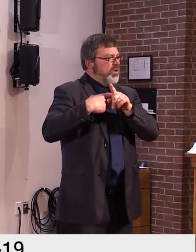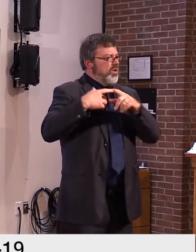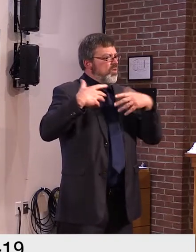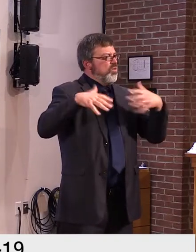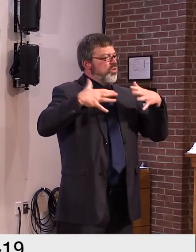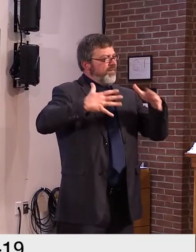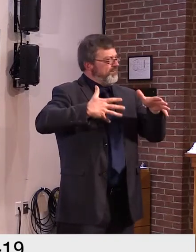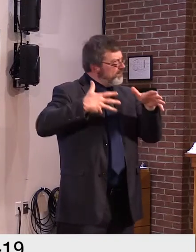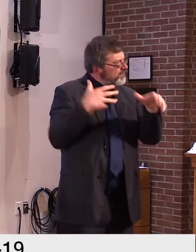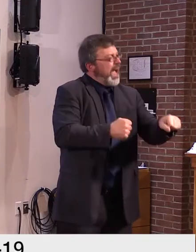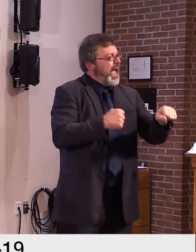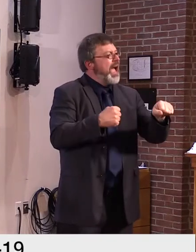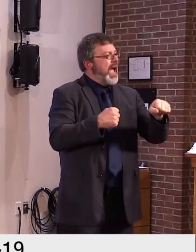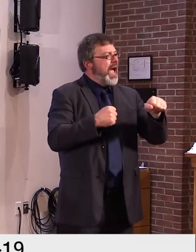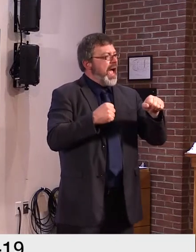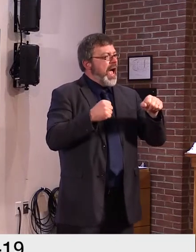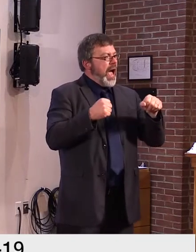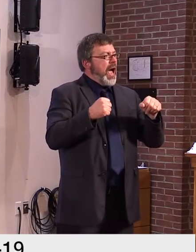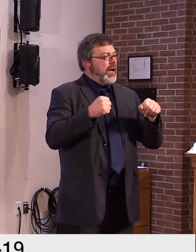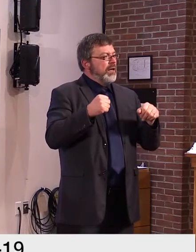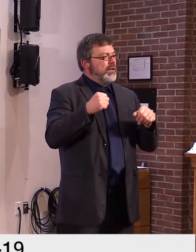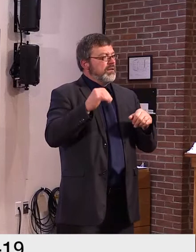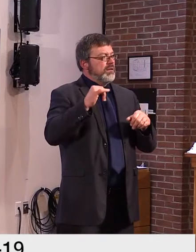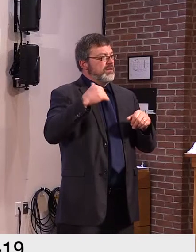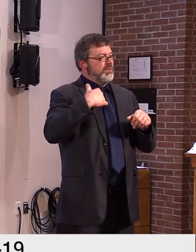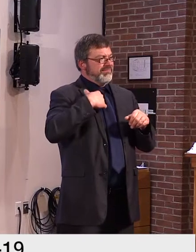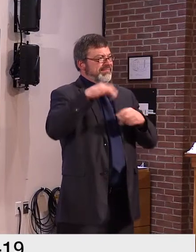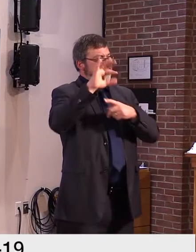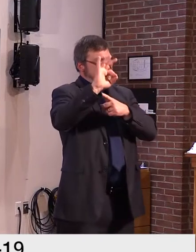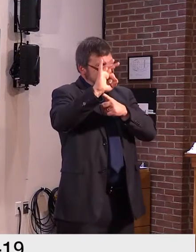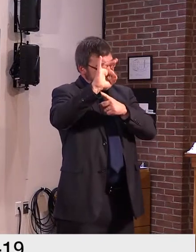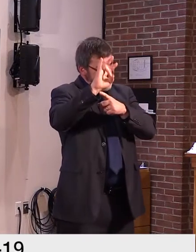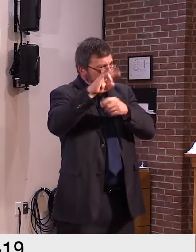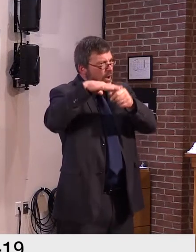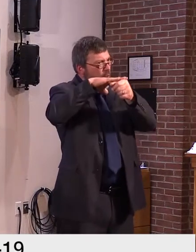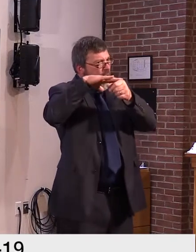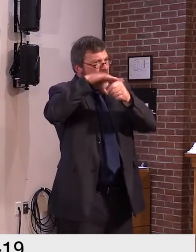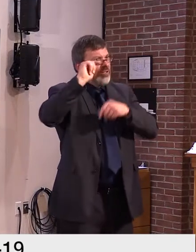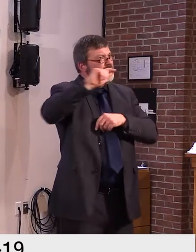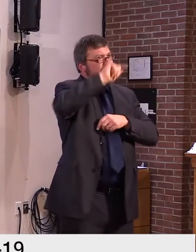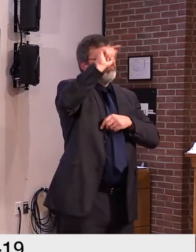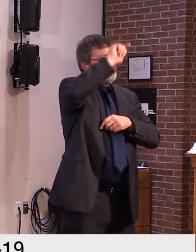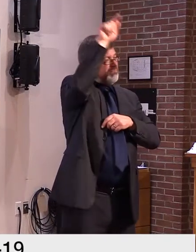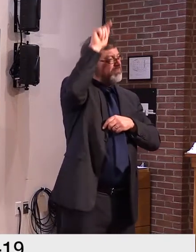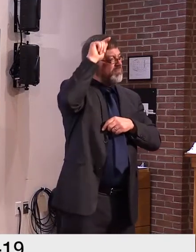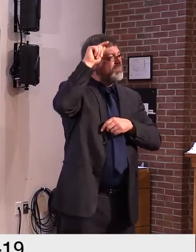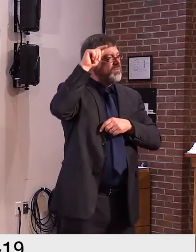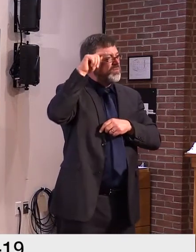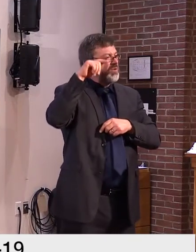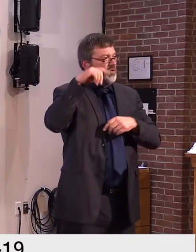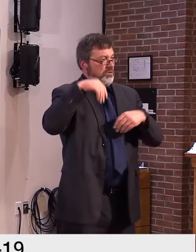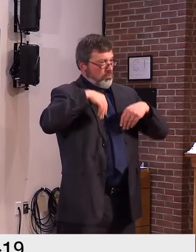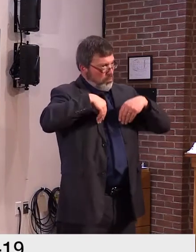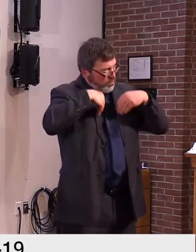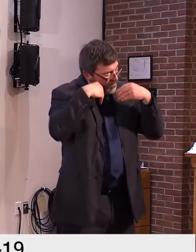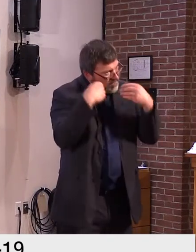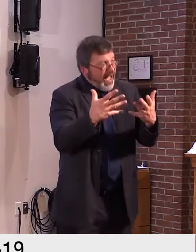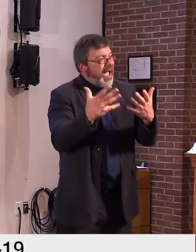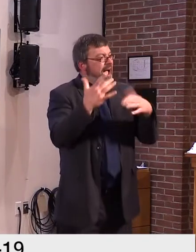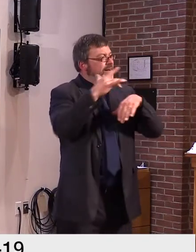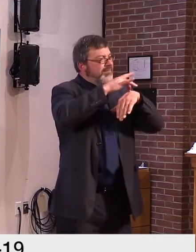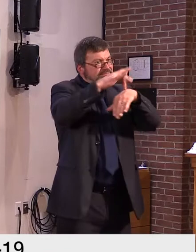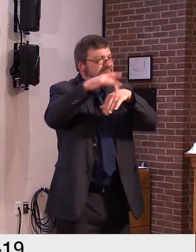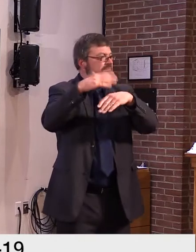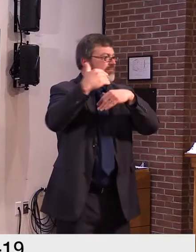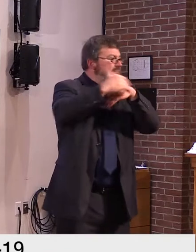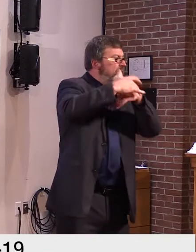now 40 hubs at 97 different locations serving, you know, 5,600 people. Incredible effort. But